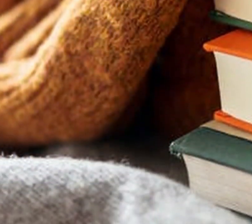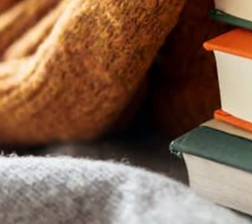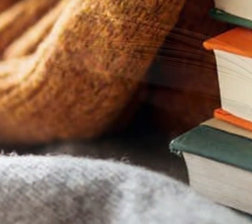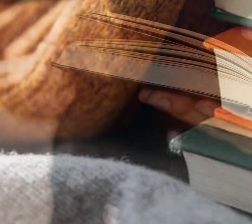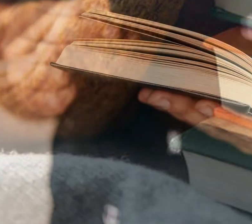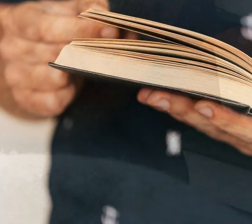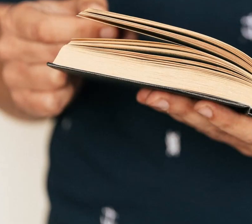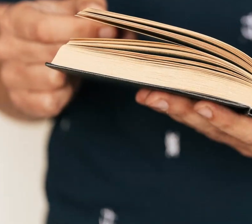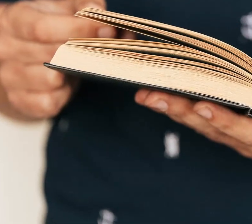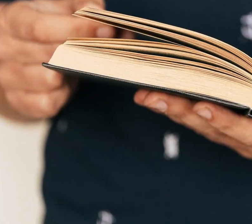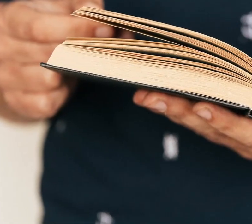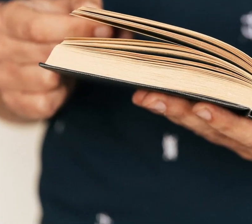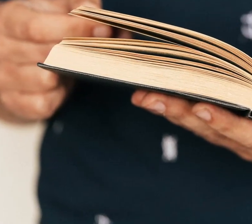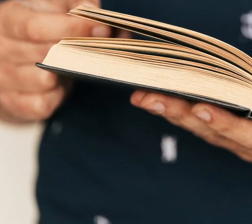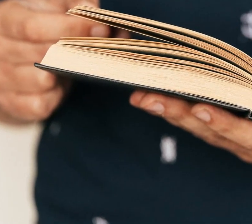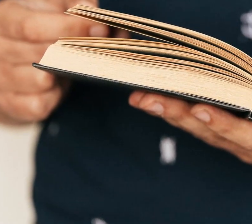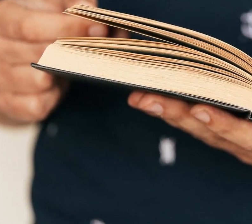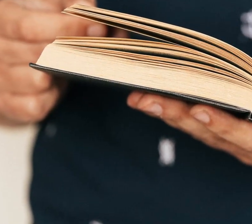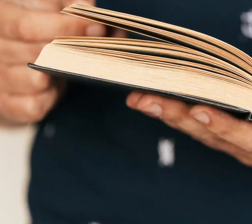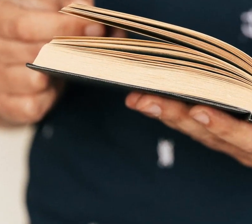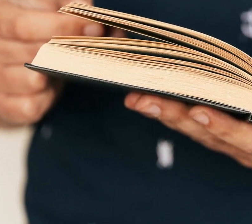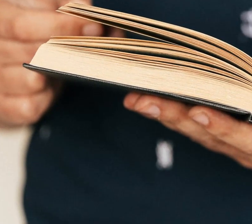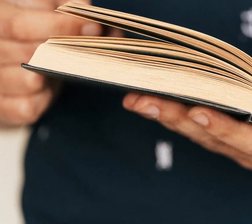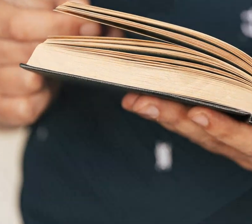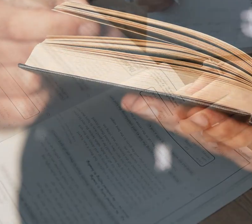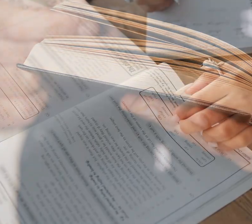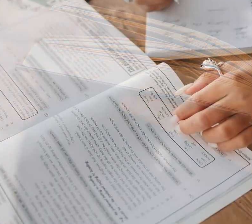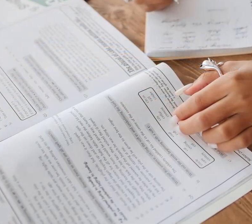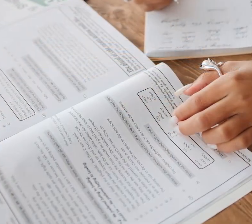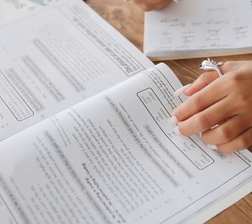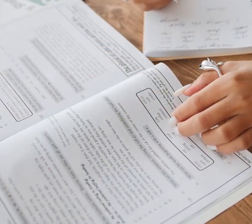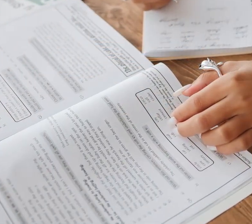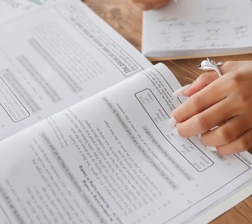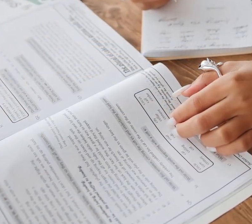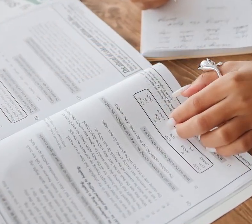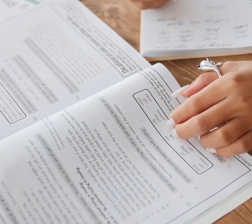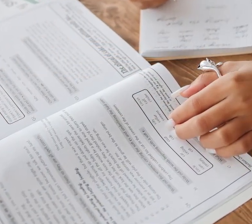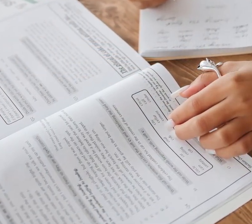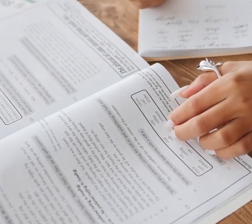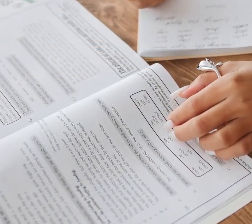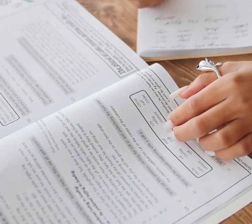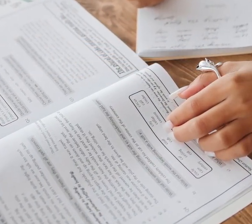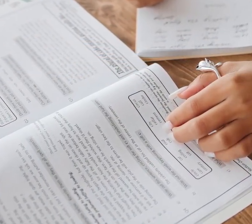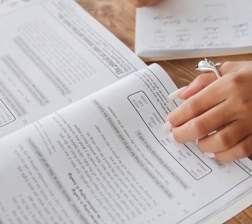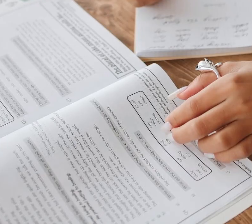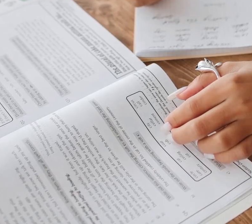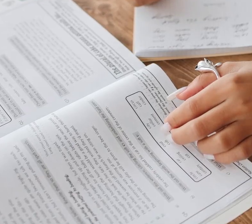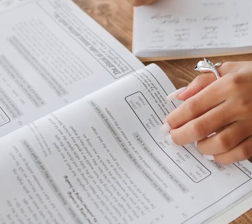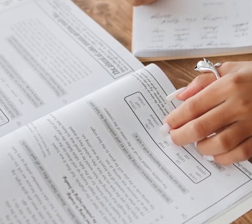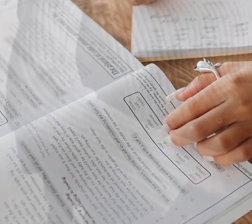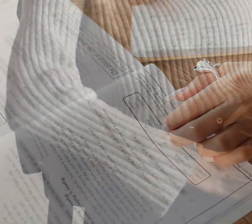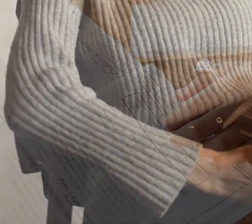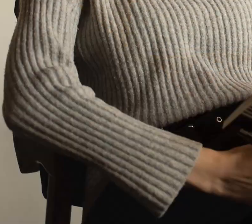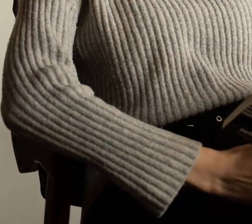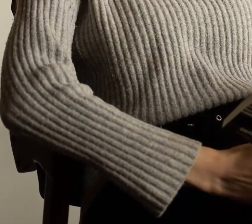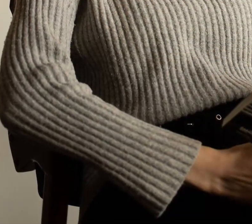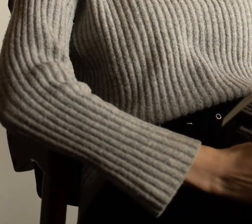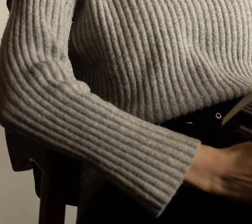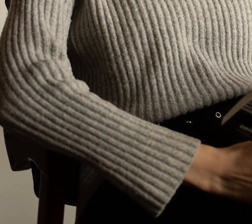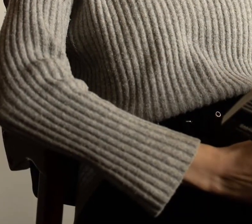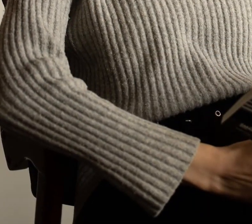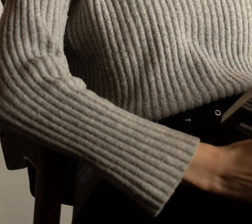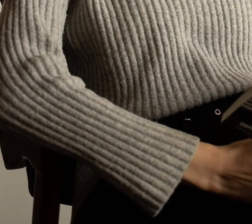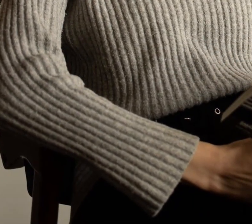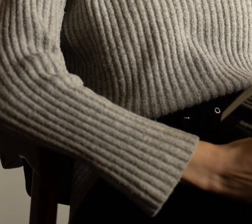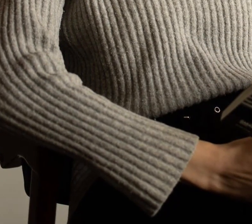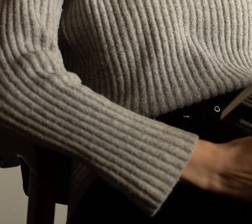family literacy in her hometown and across the country. So this blueprint is Houston's birthday present to